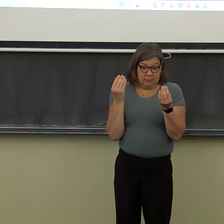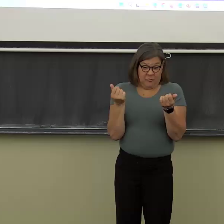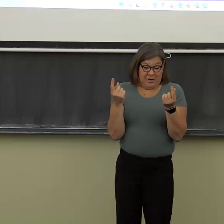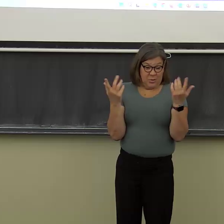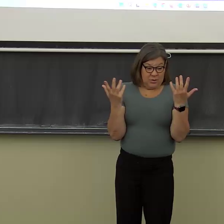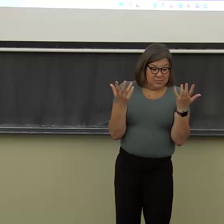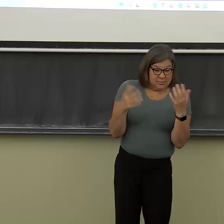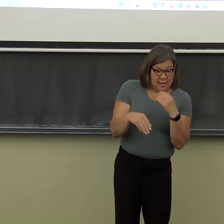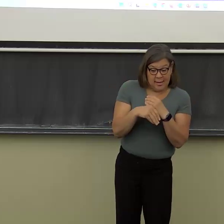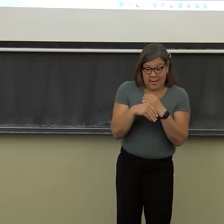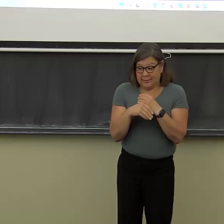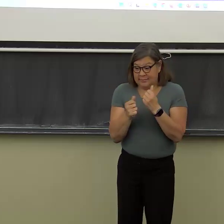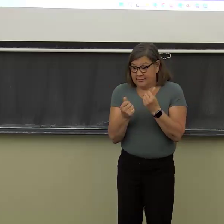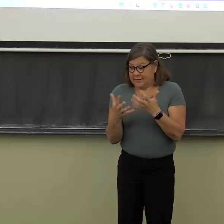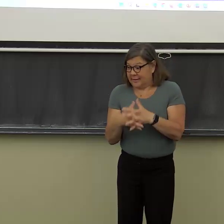if you want to add.